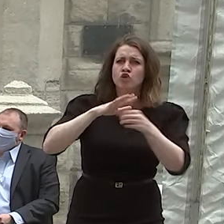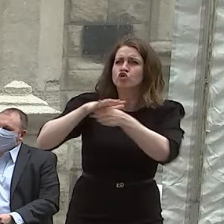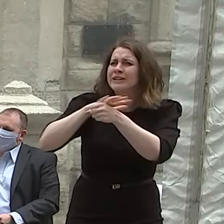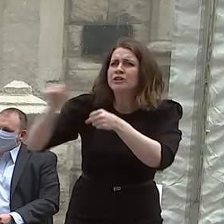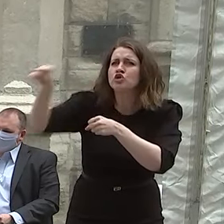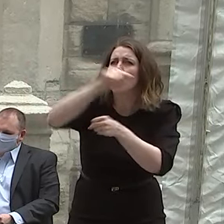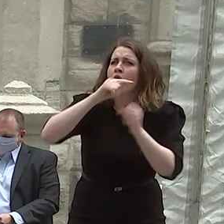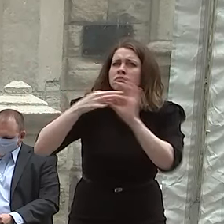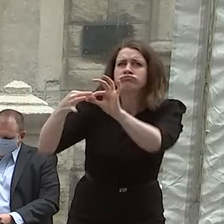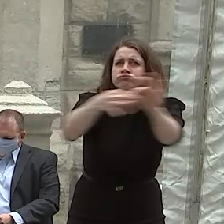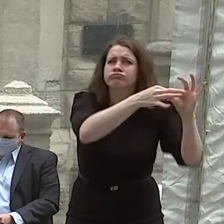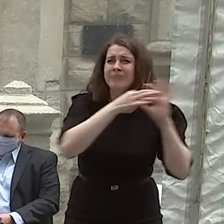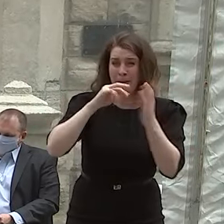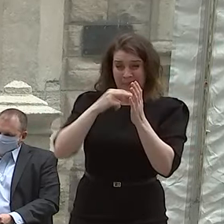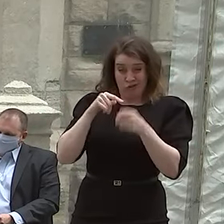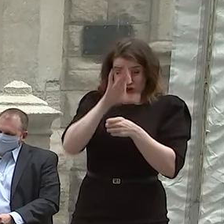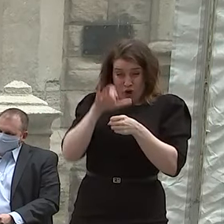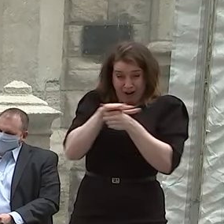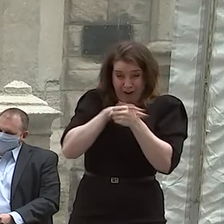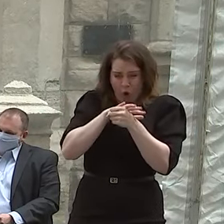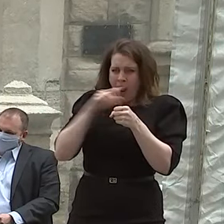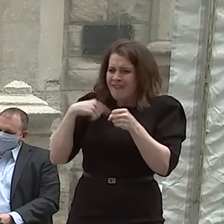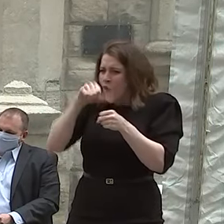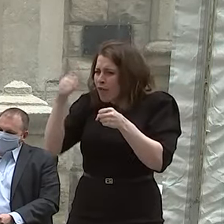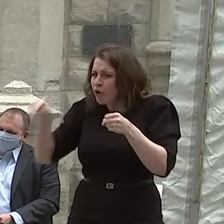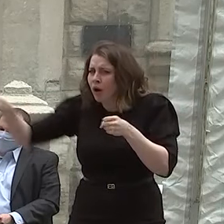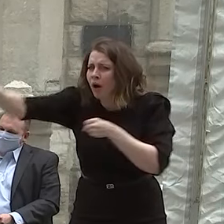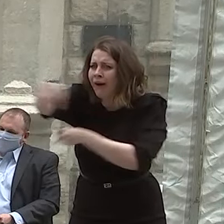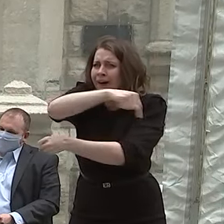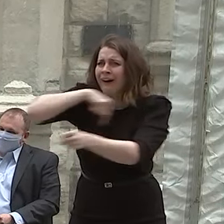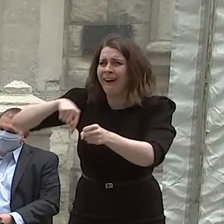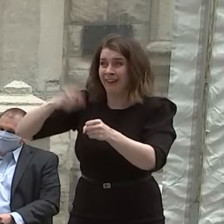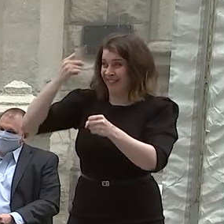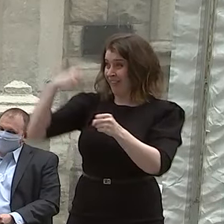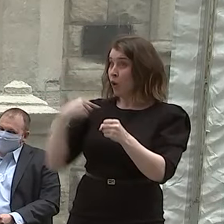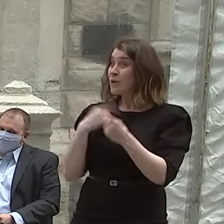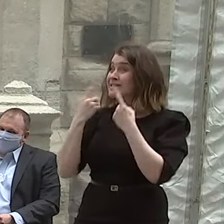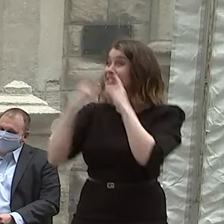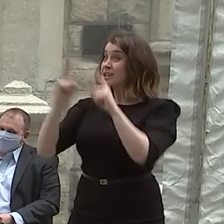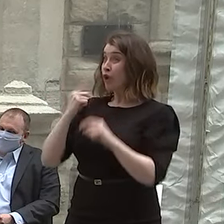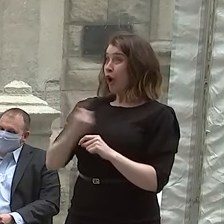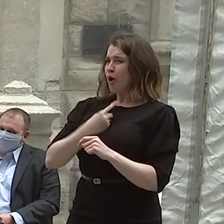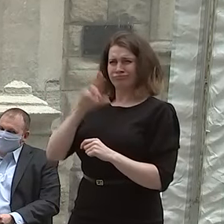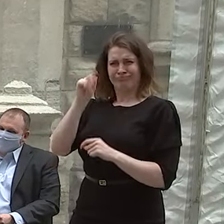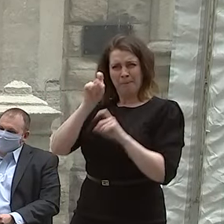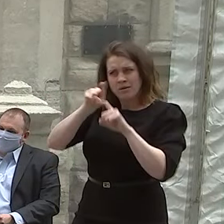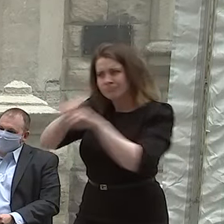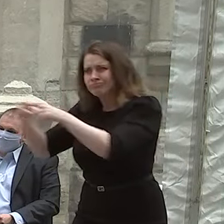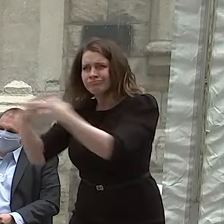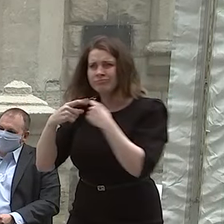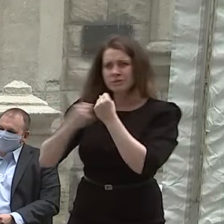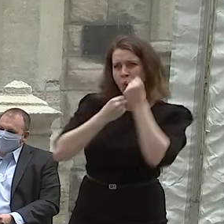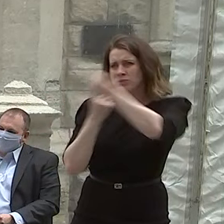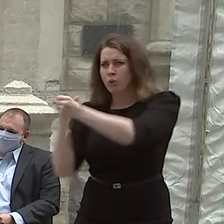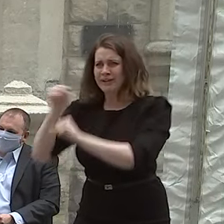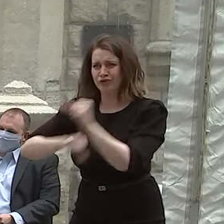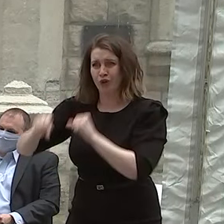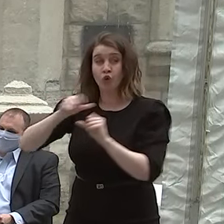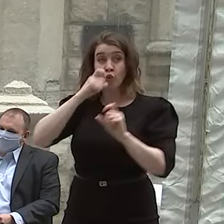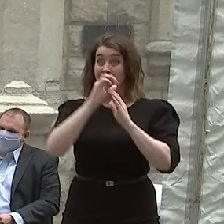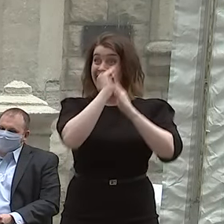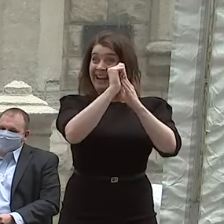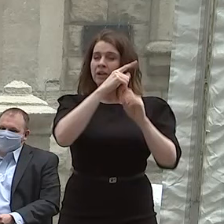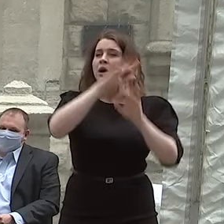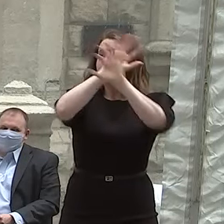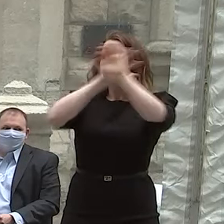partners outside Chicago because our success is intertwined. This will be led by President